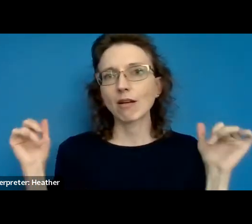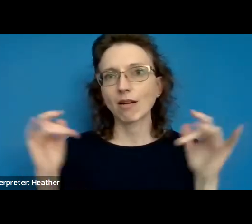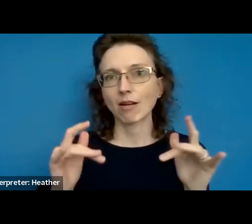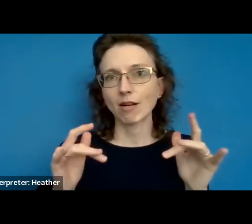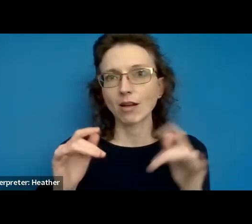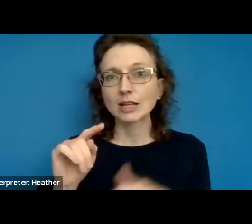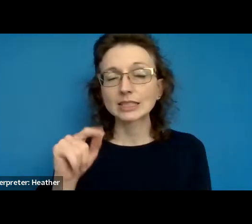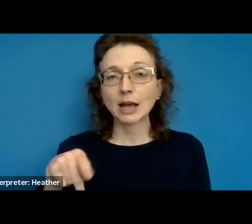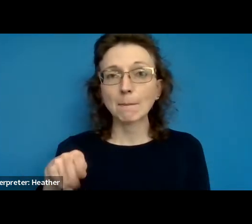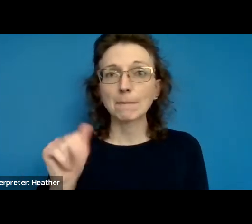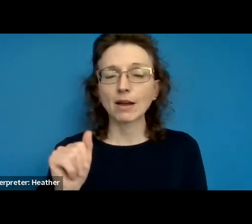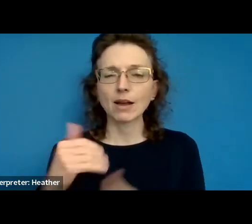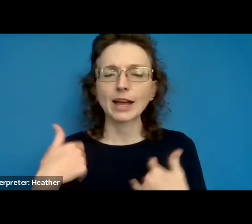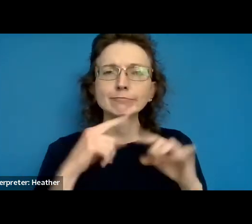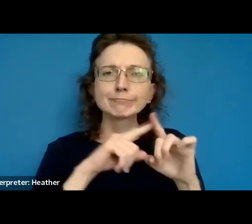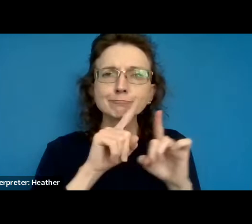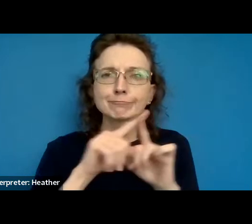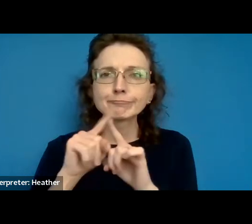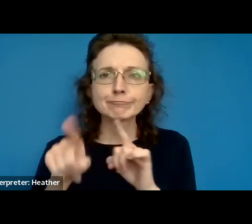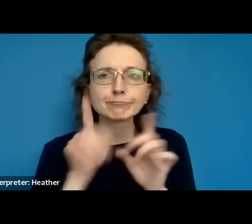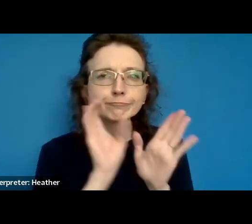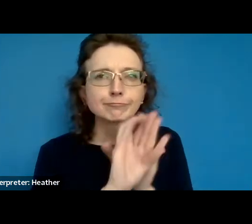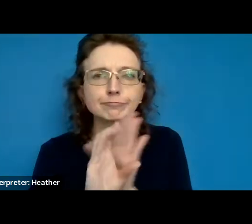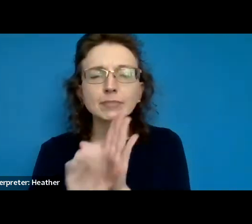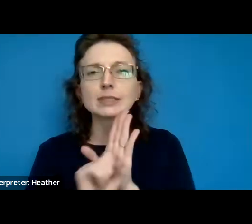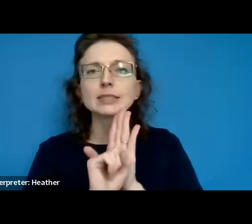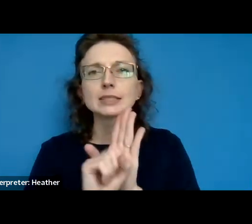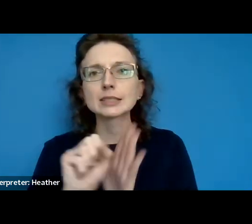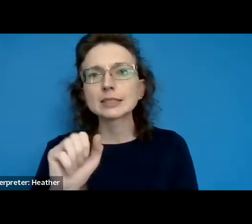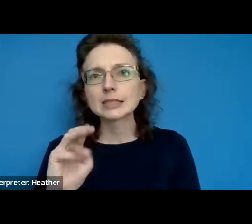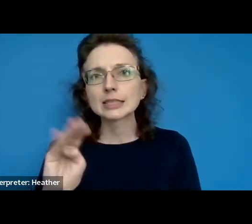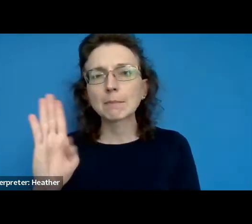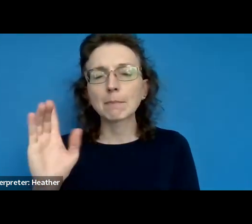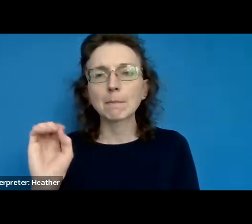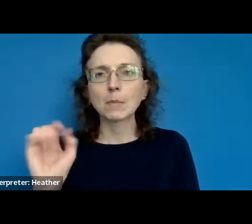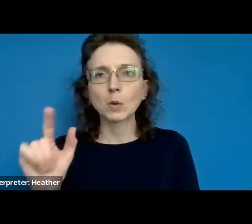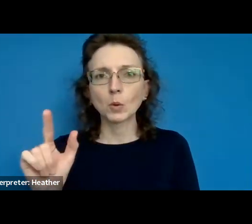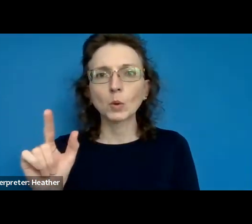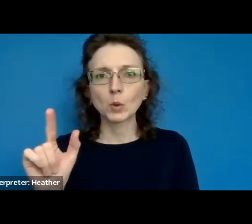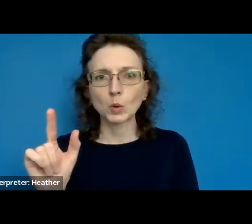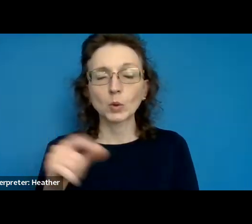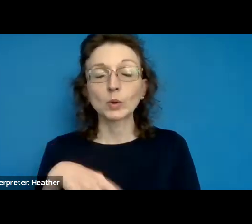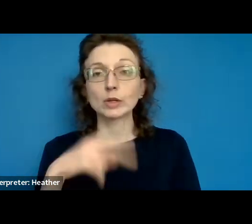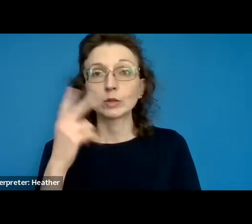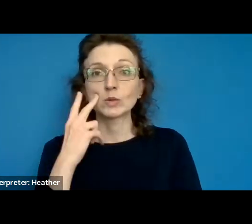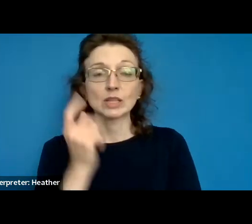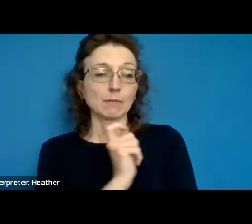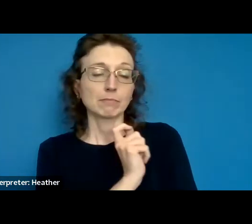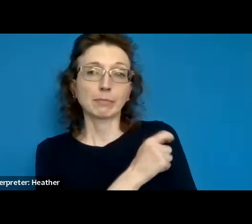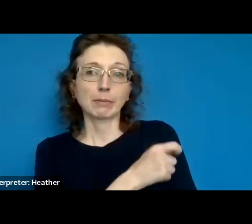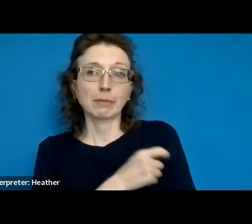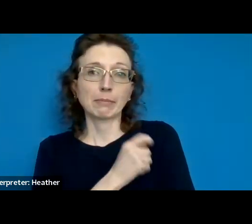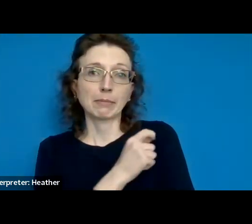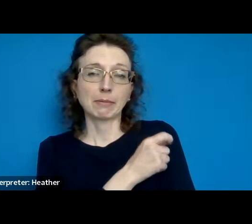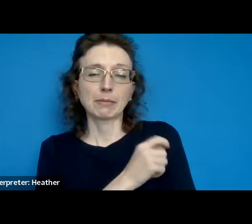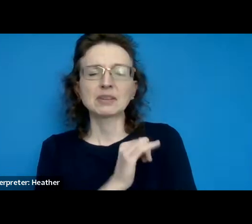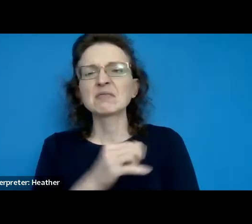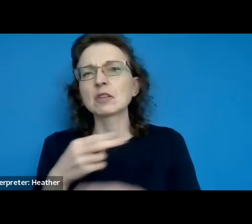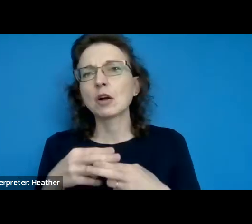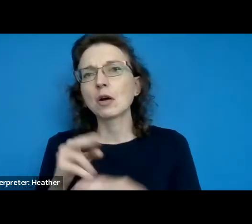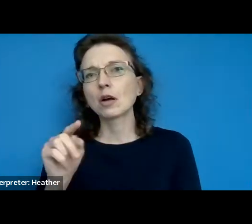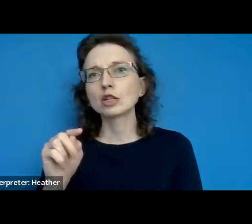all these symbols that are in it. Now, these symbols are in the tapa. You see people tattooing. Some people refer to them as tribal